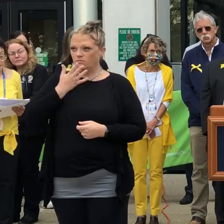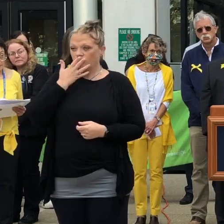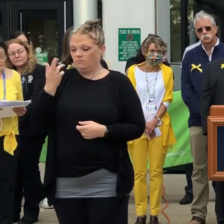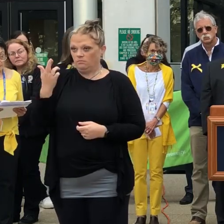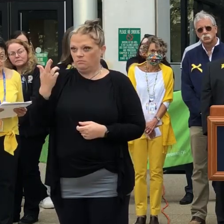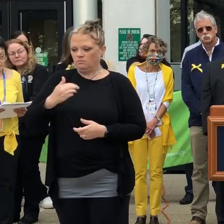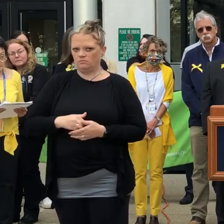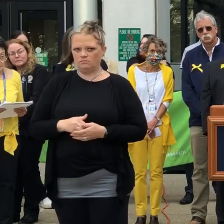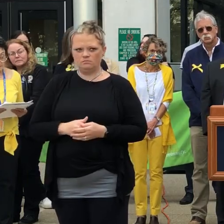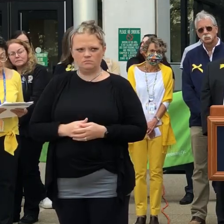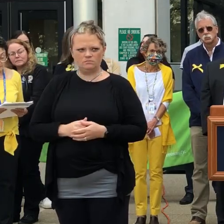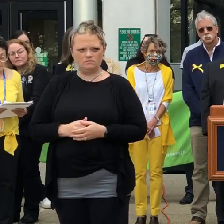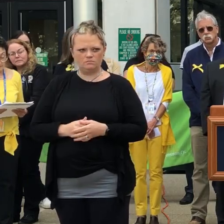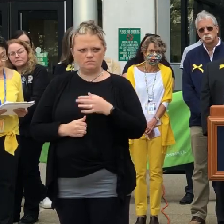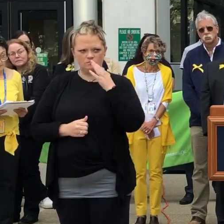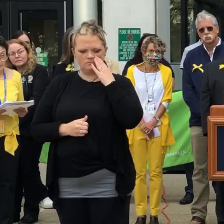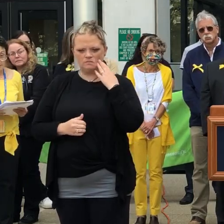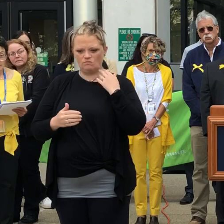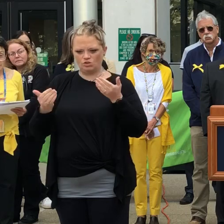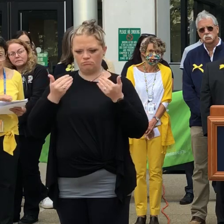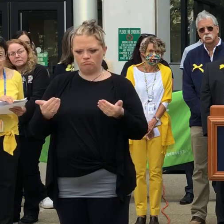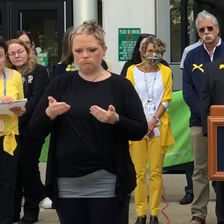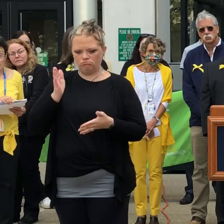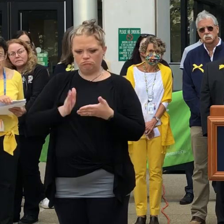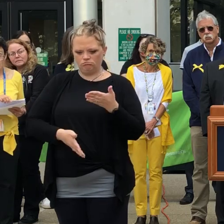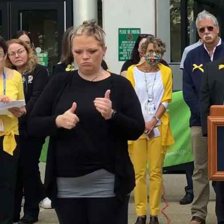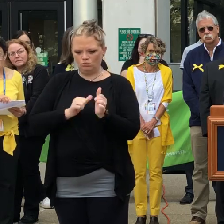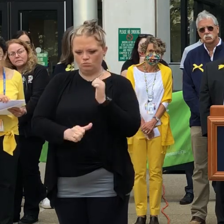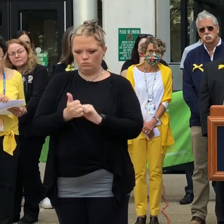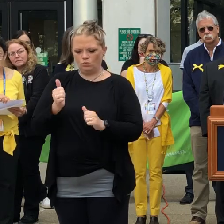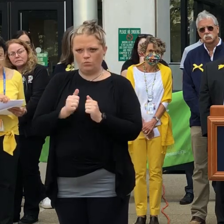friend, she completed suicide with a firearm.